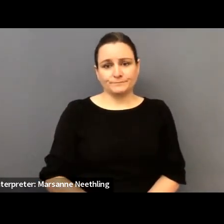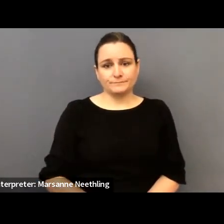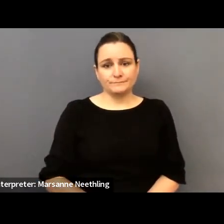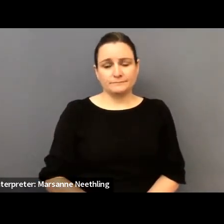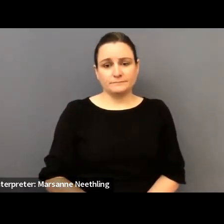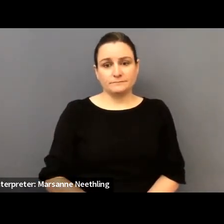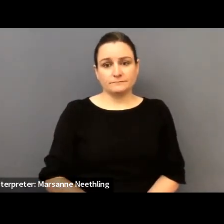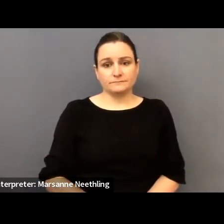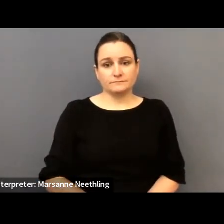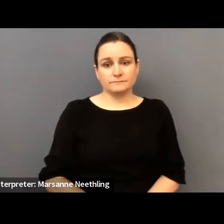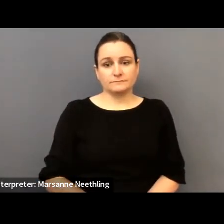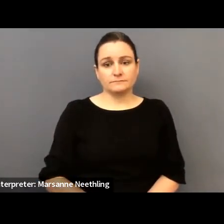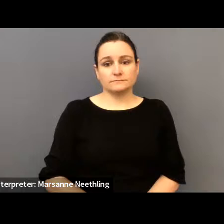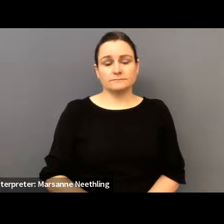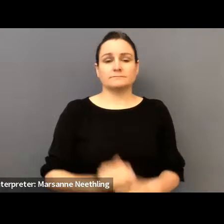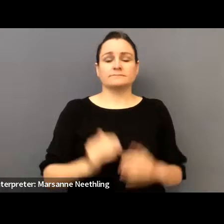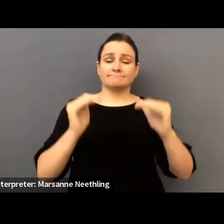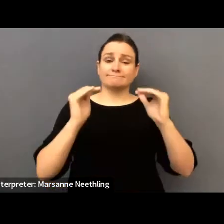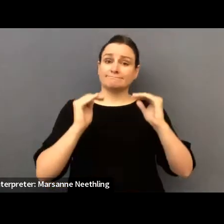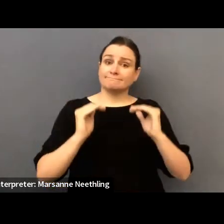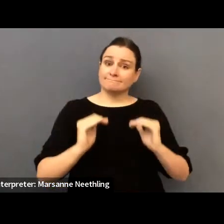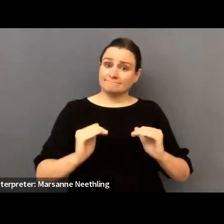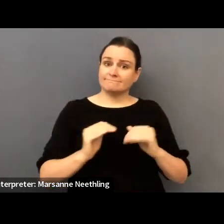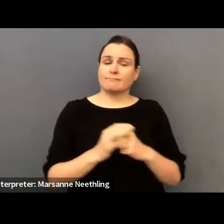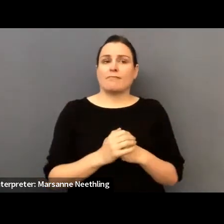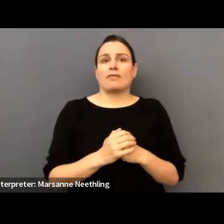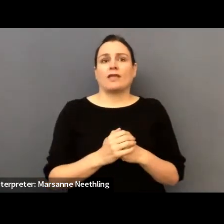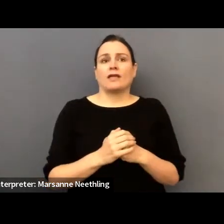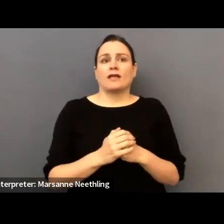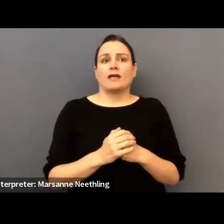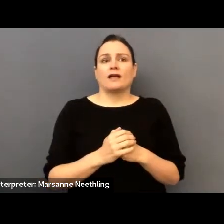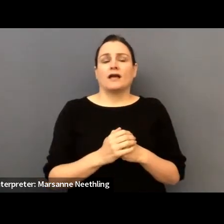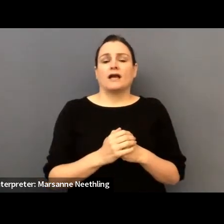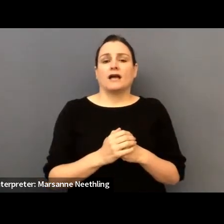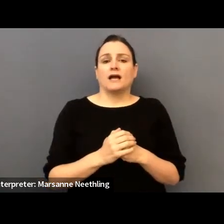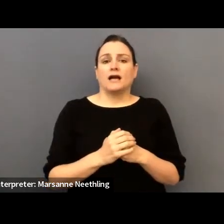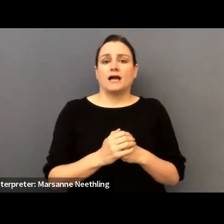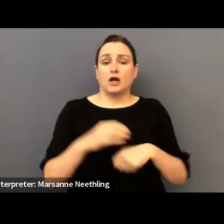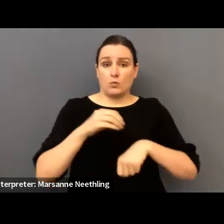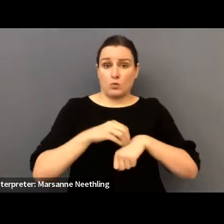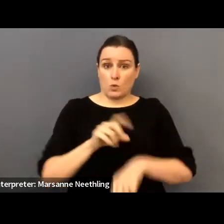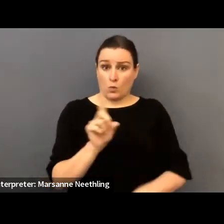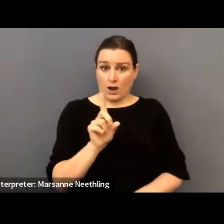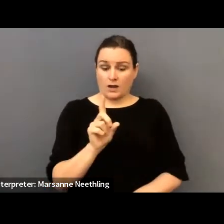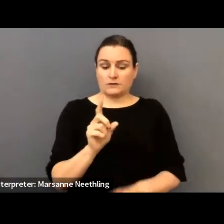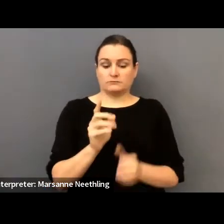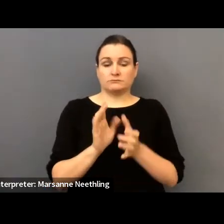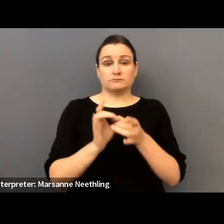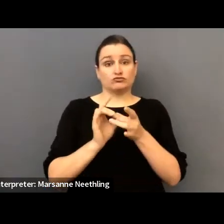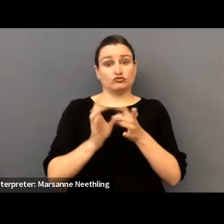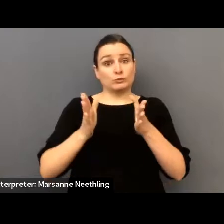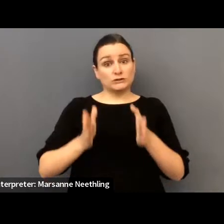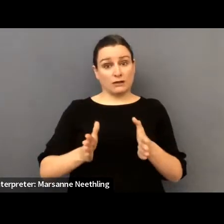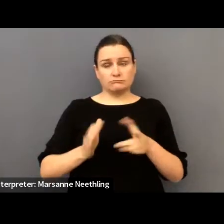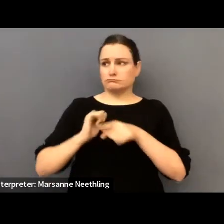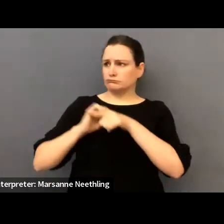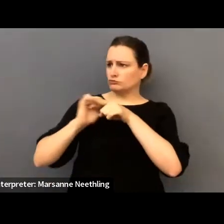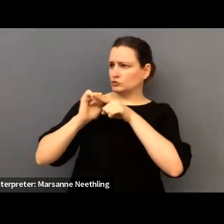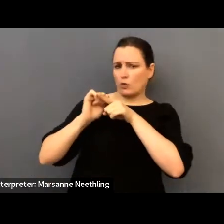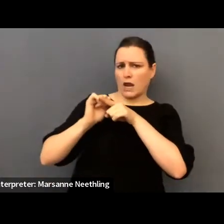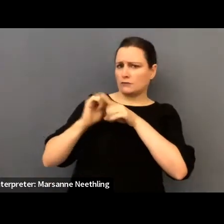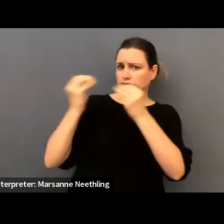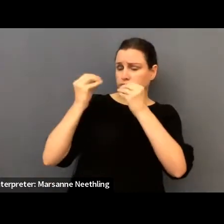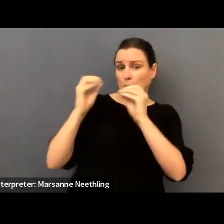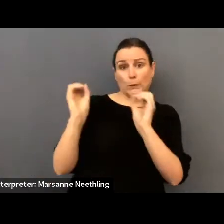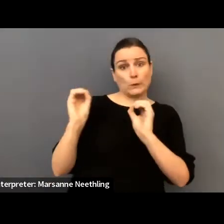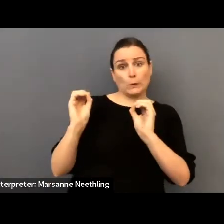our sign language interpreters that might not be trained, but are also fluent in sign language and